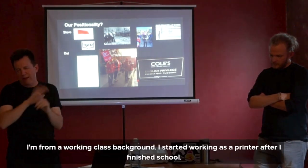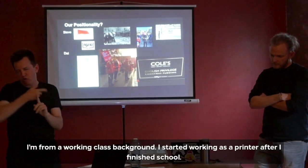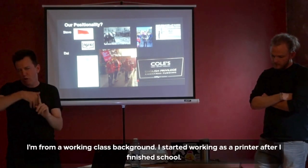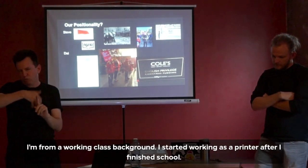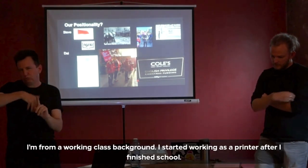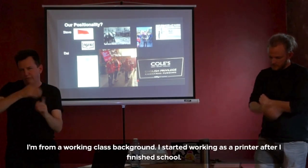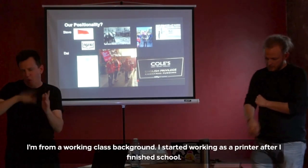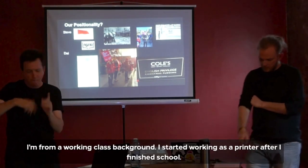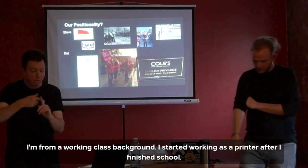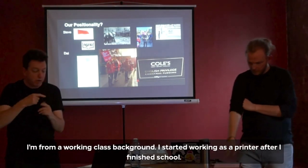I'm from a working class background.